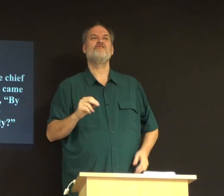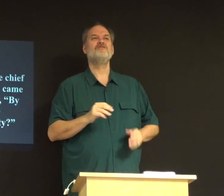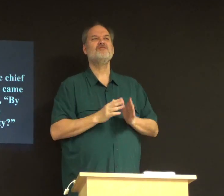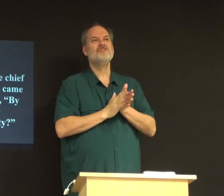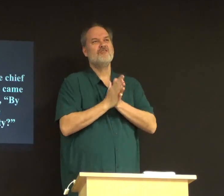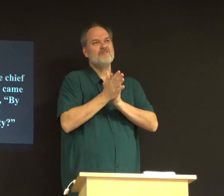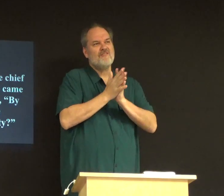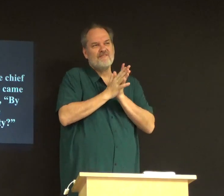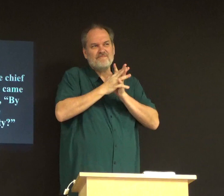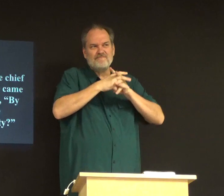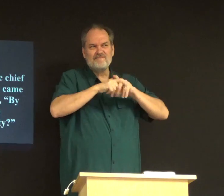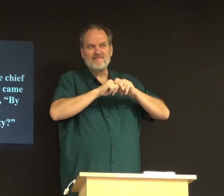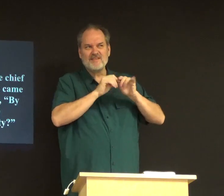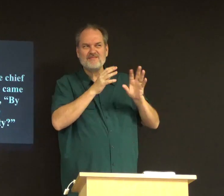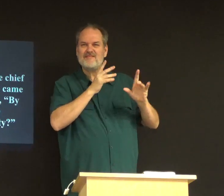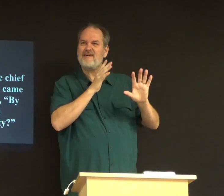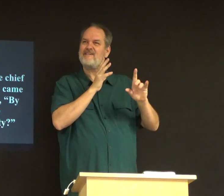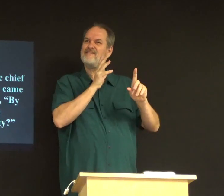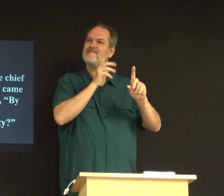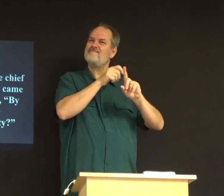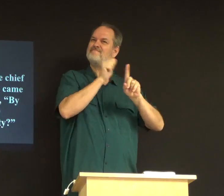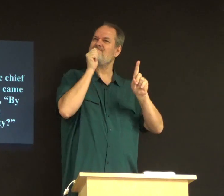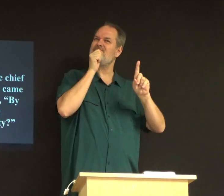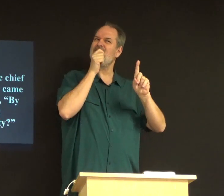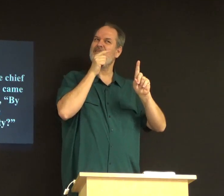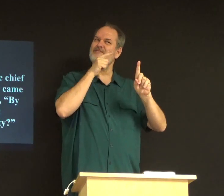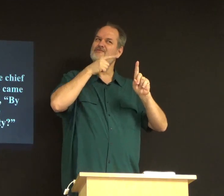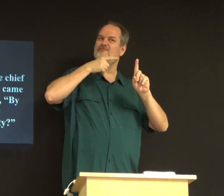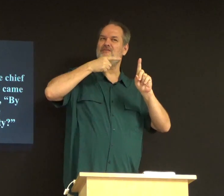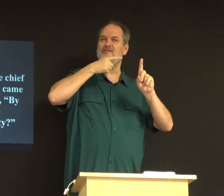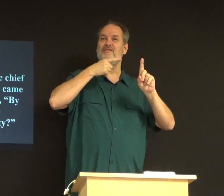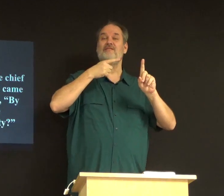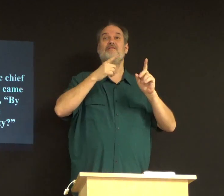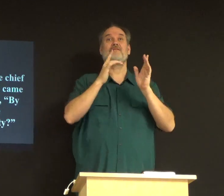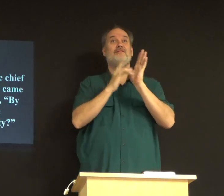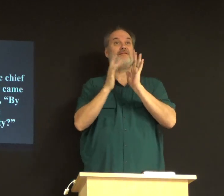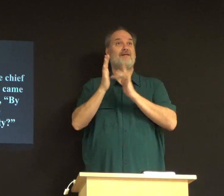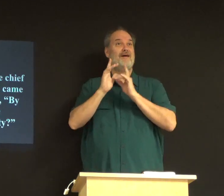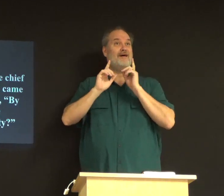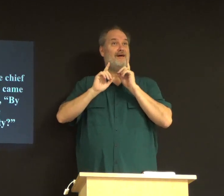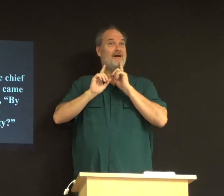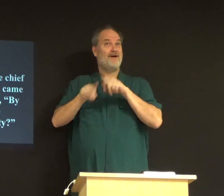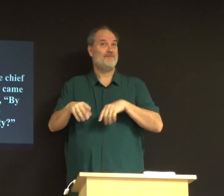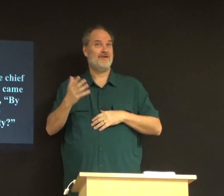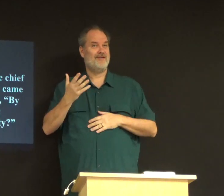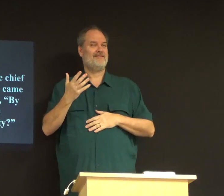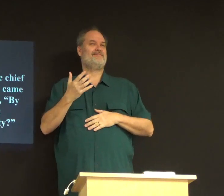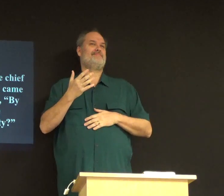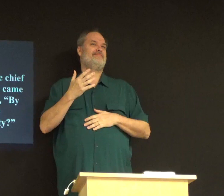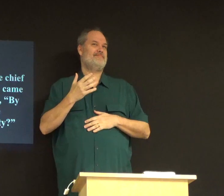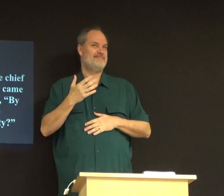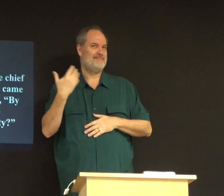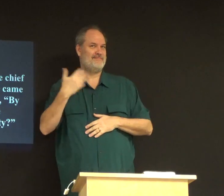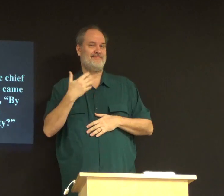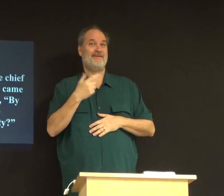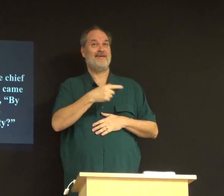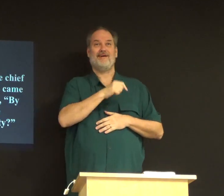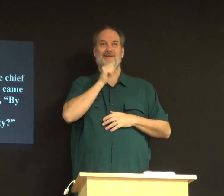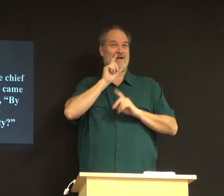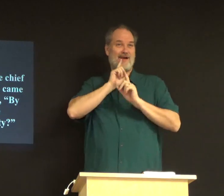They weren't ready to listen, they were there trying to catch him something. And Jesus answered,